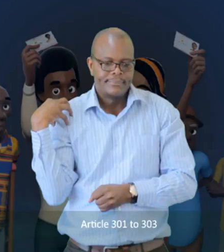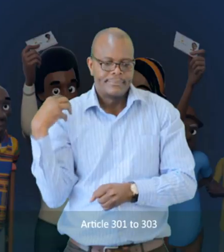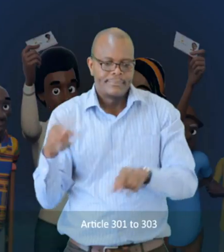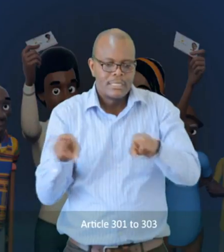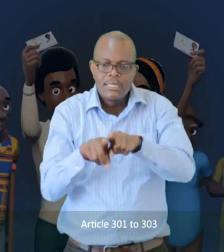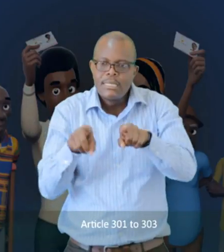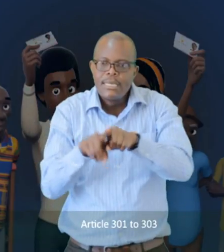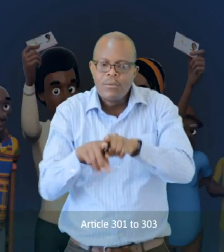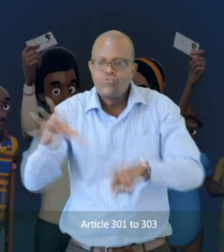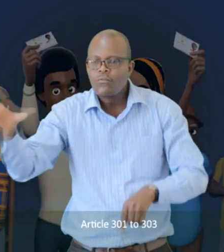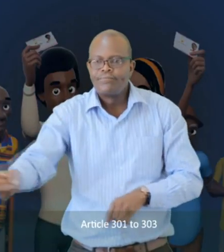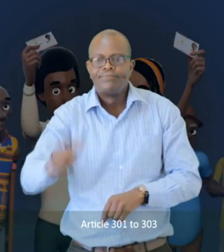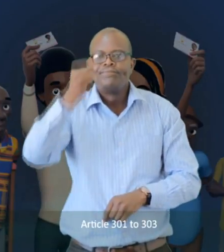Article 301 to 303.